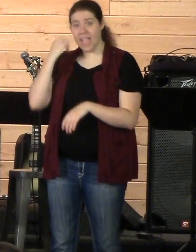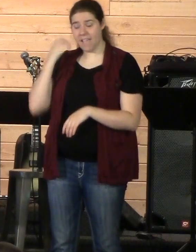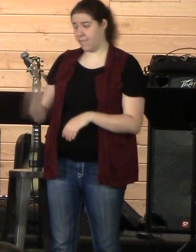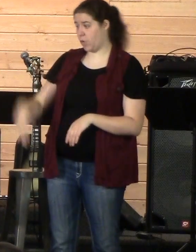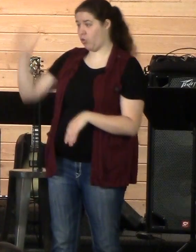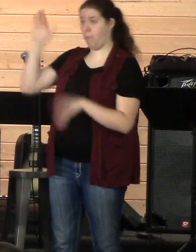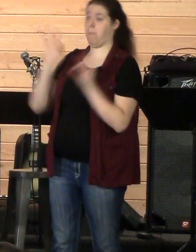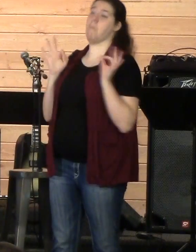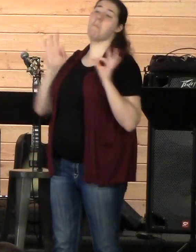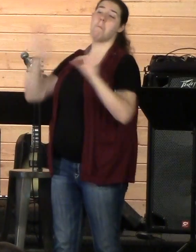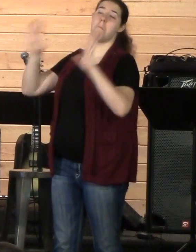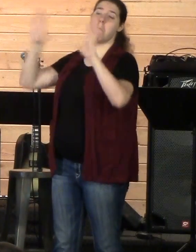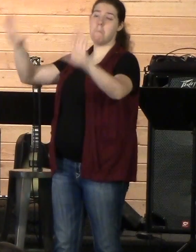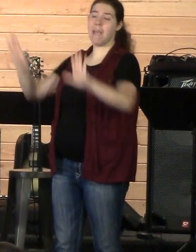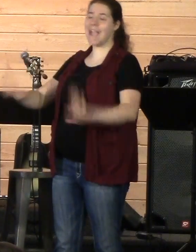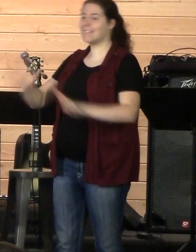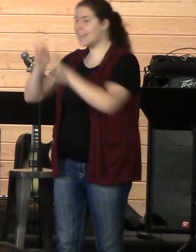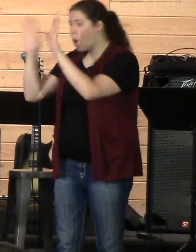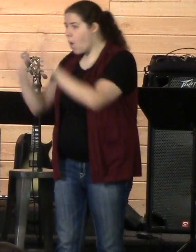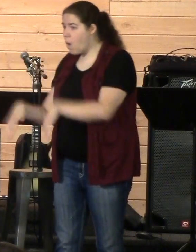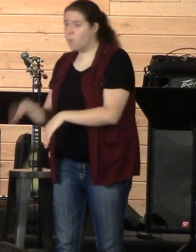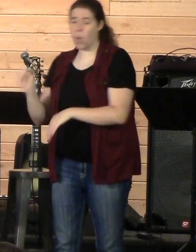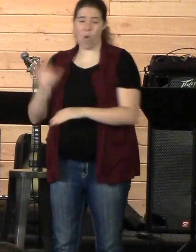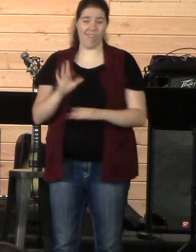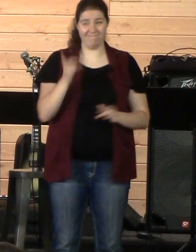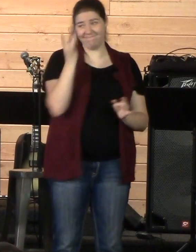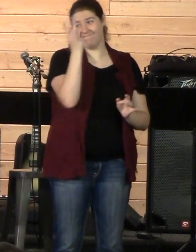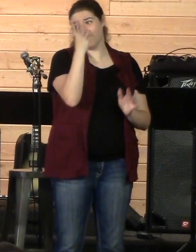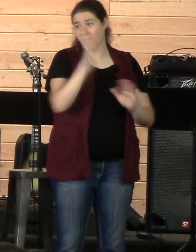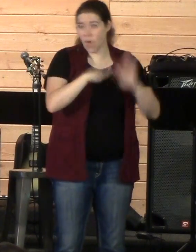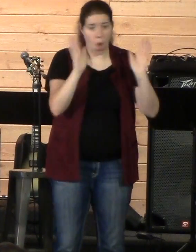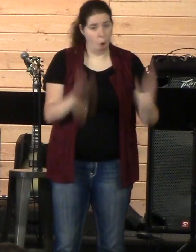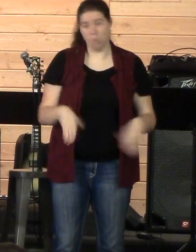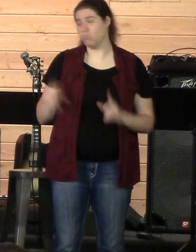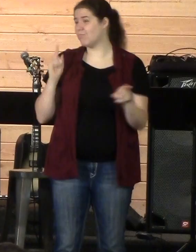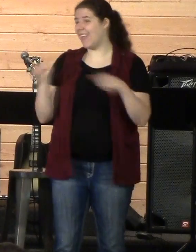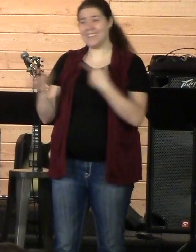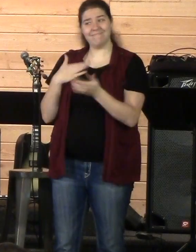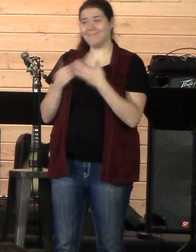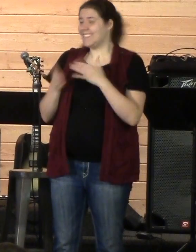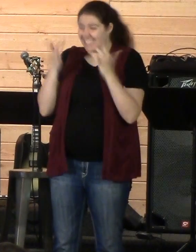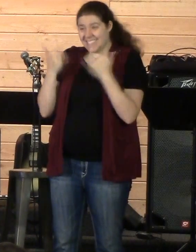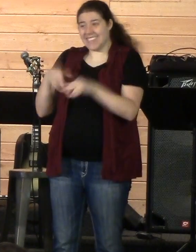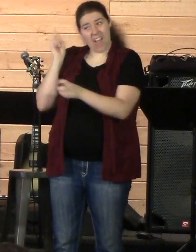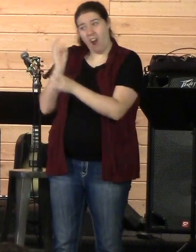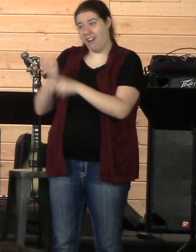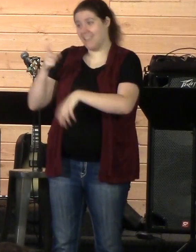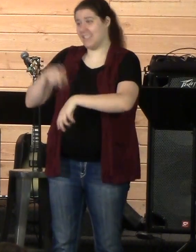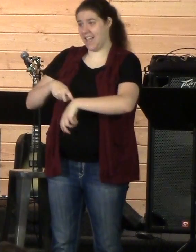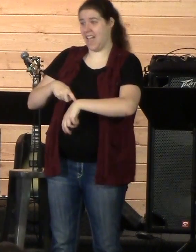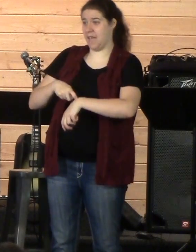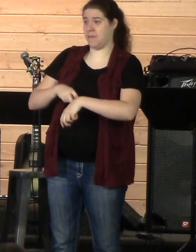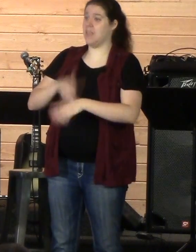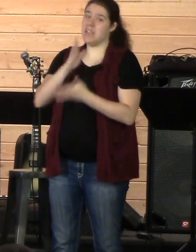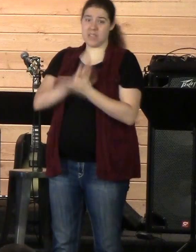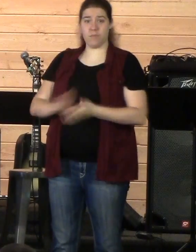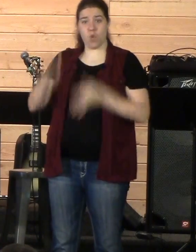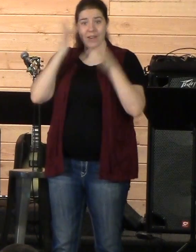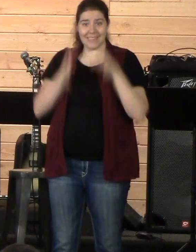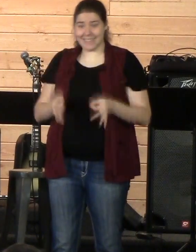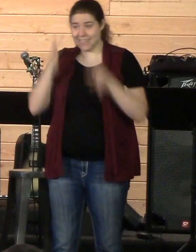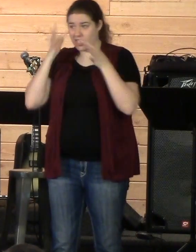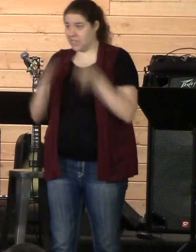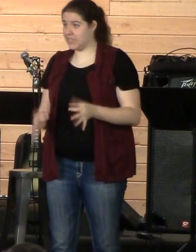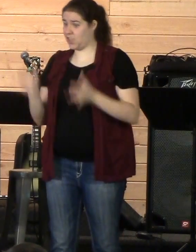if they weren't raised in a great home, it's still a very tough time. And some of the decisions you make as a freshman in college through your early